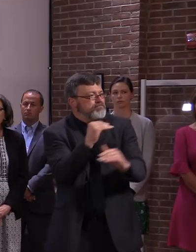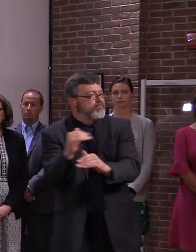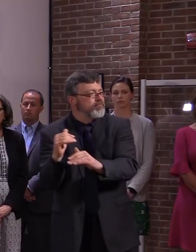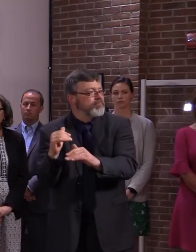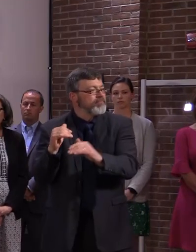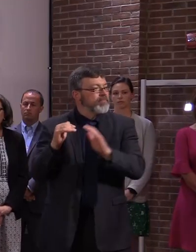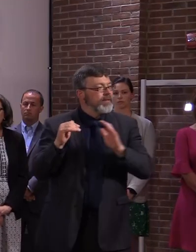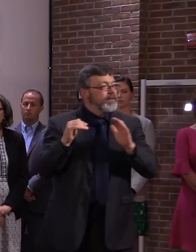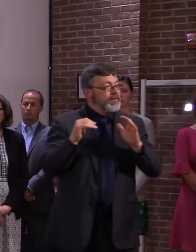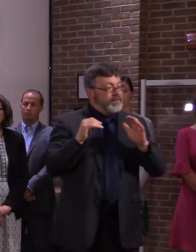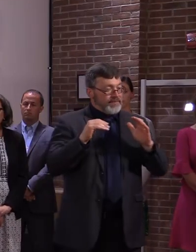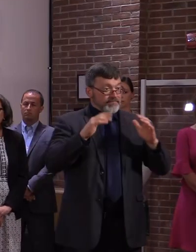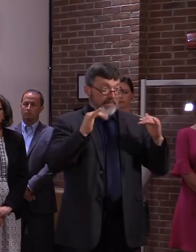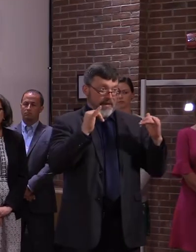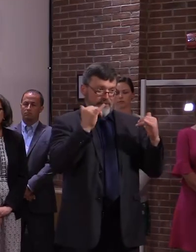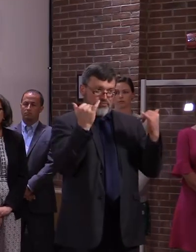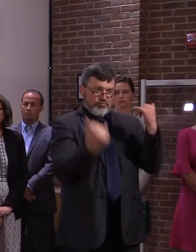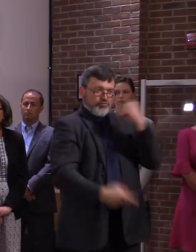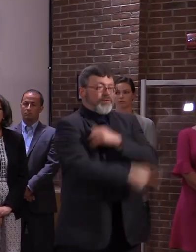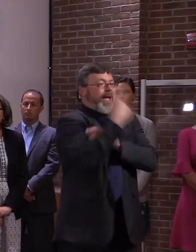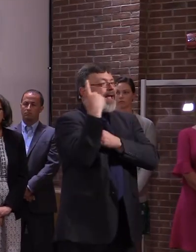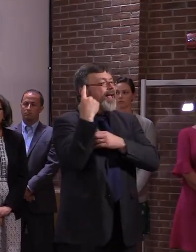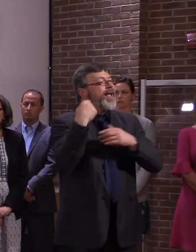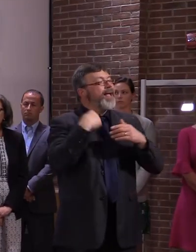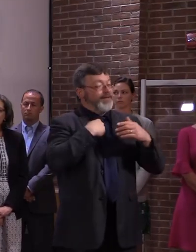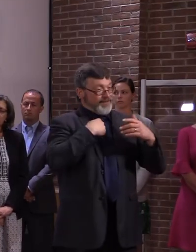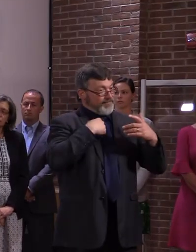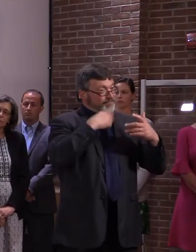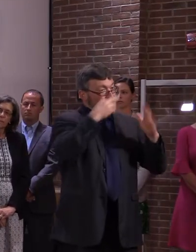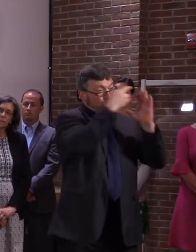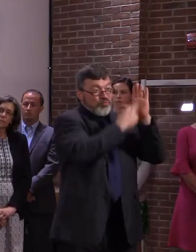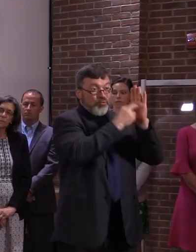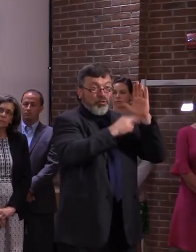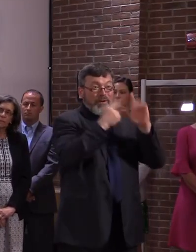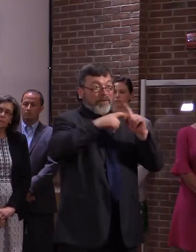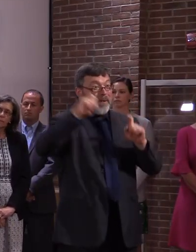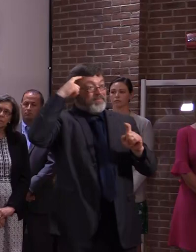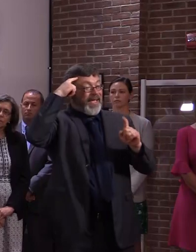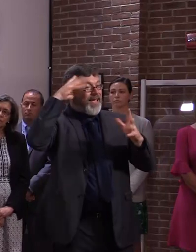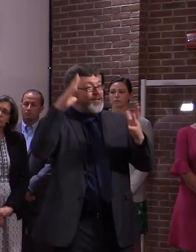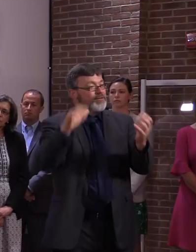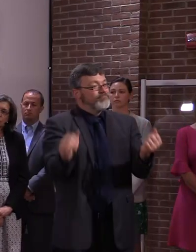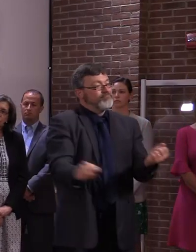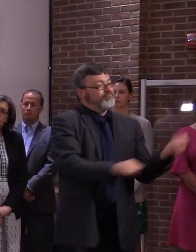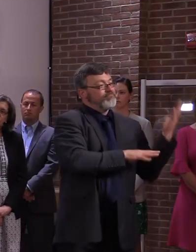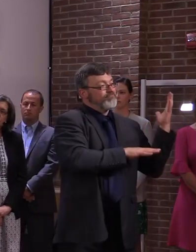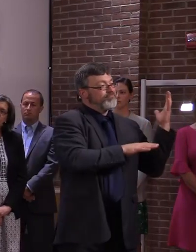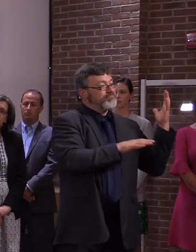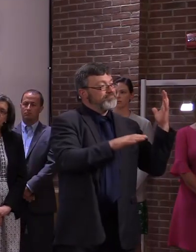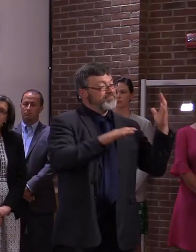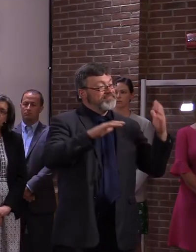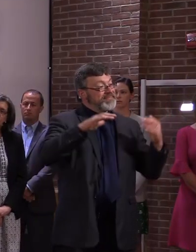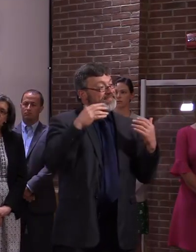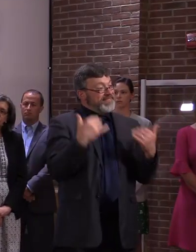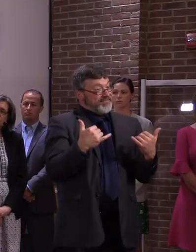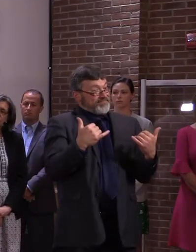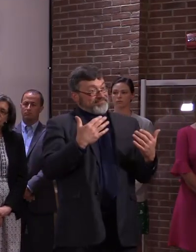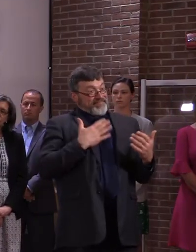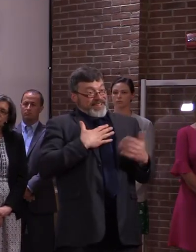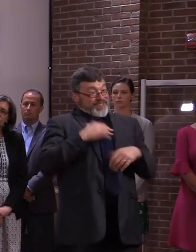work. But of course, it is my job to tell you that the work is far from